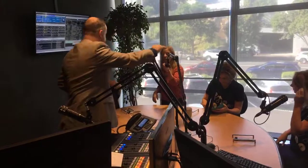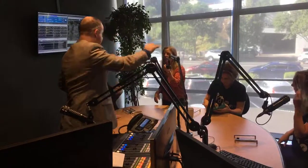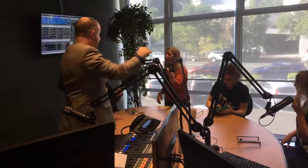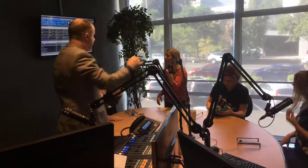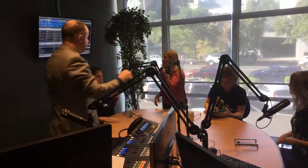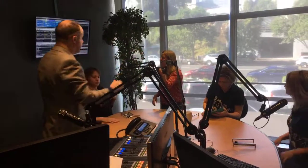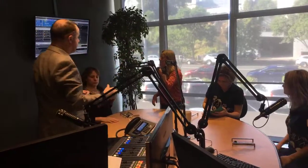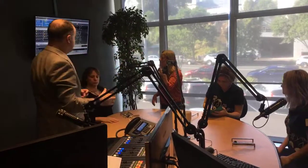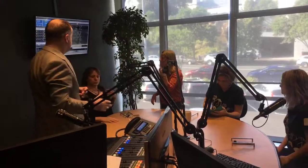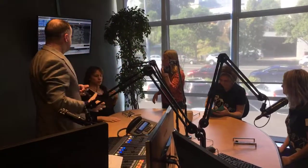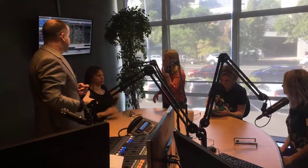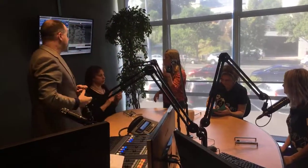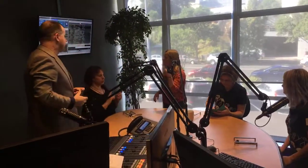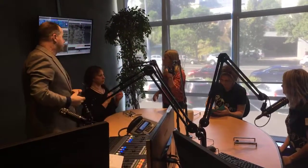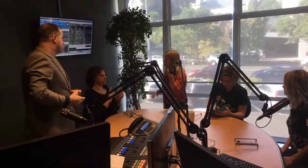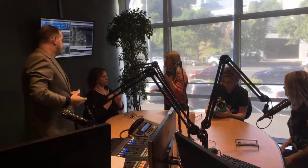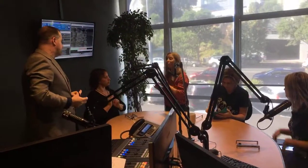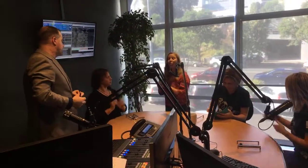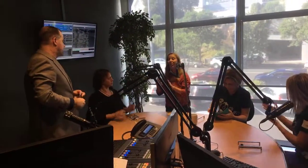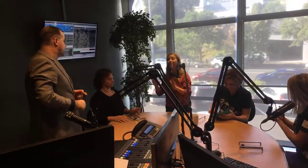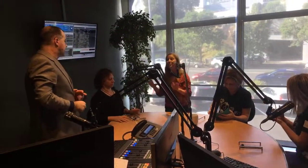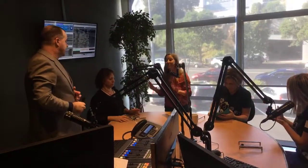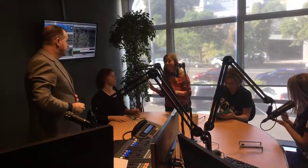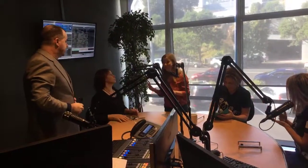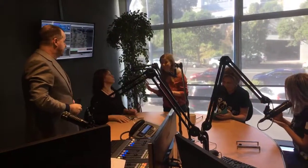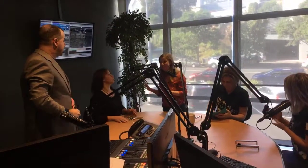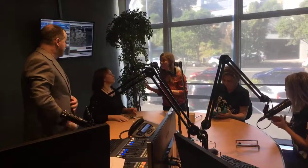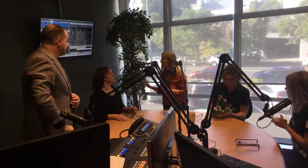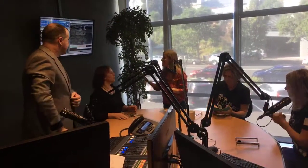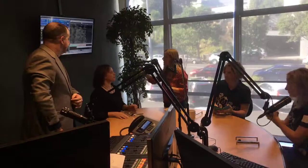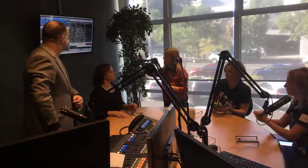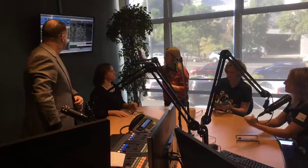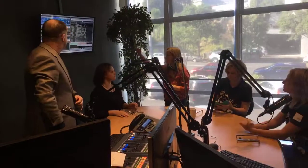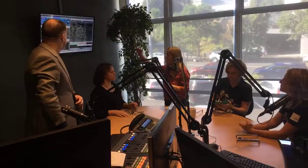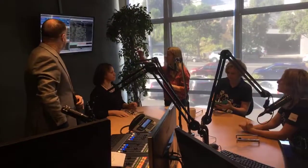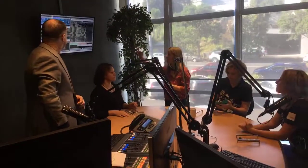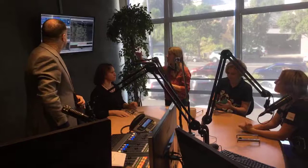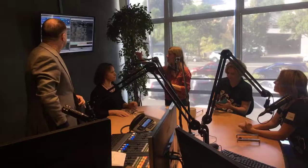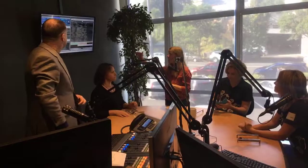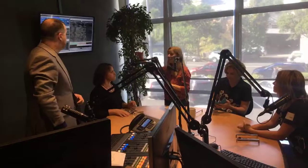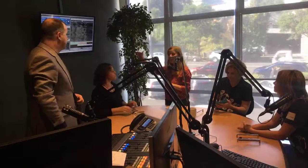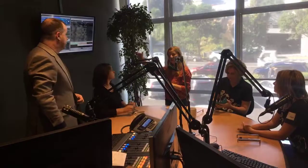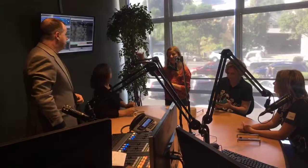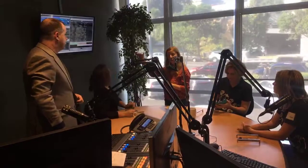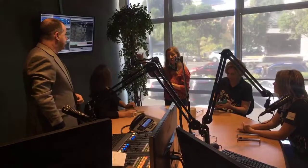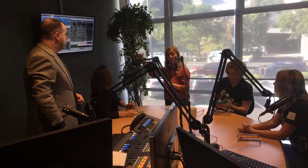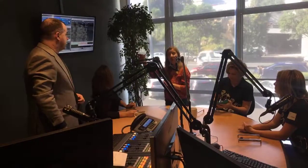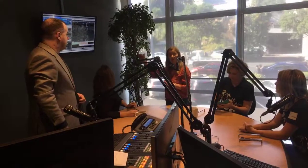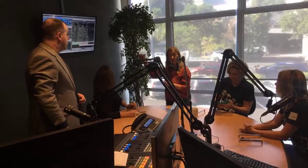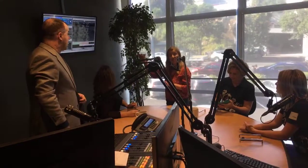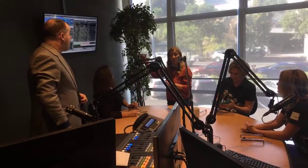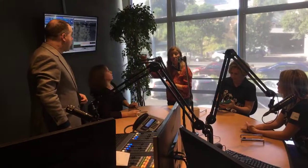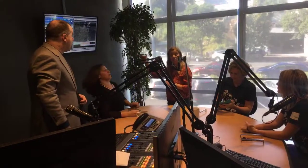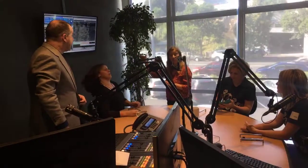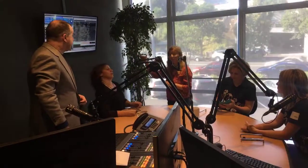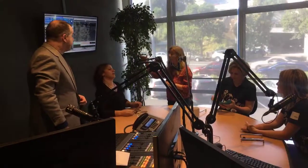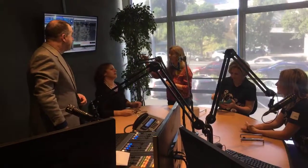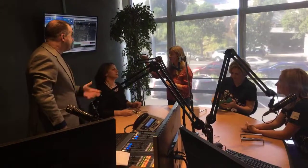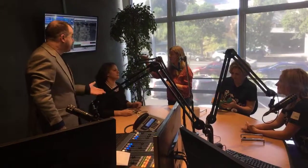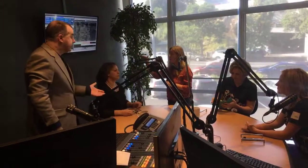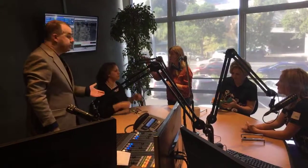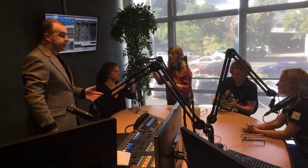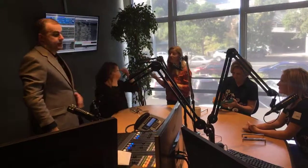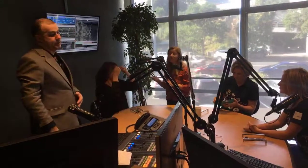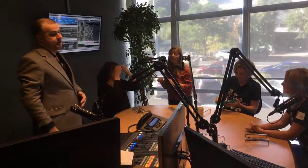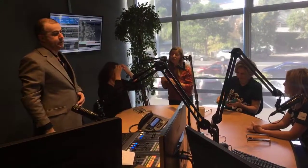good. Now, just to talk logistics. Yes. We still have Robert. We are going to have Oh, Robert Robert. Chapman